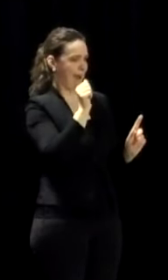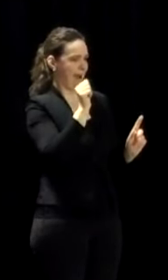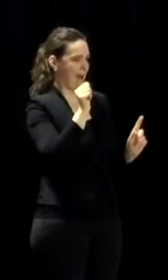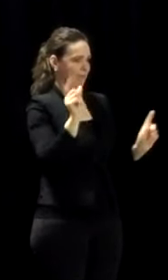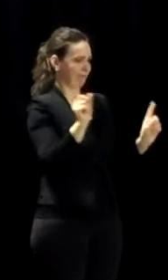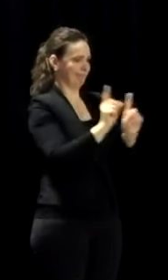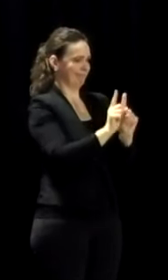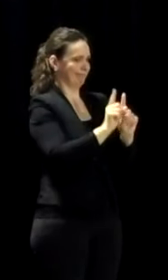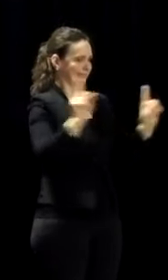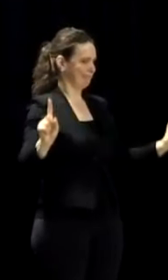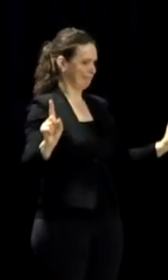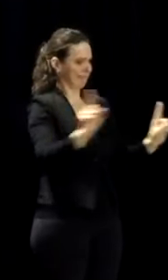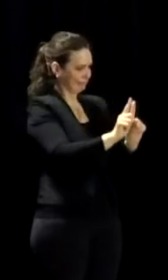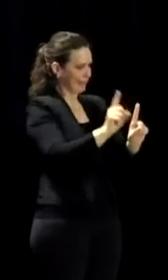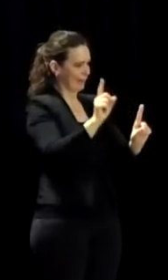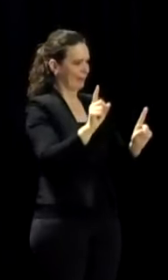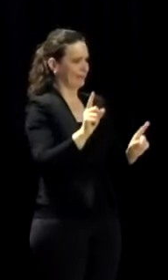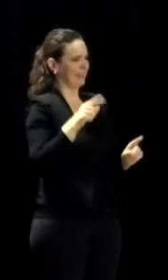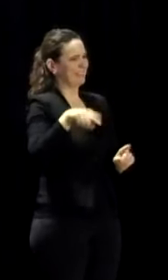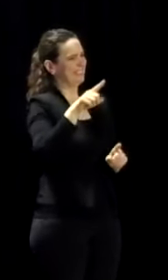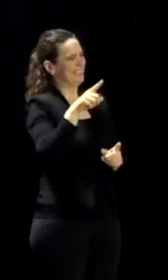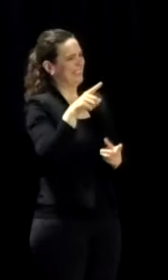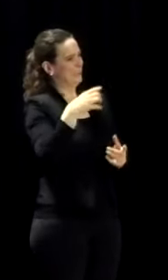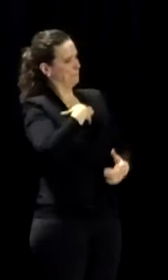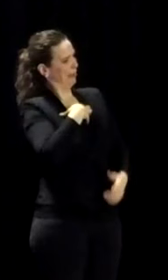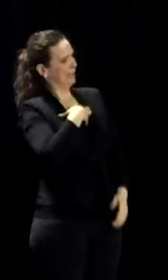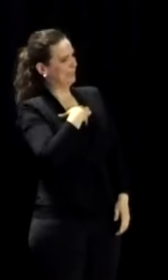he helps complement other jurisdictions. So